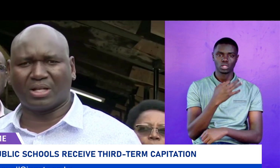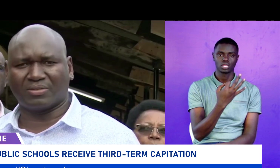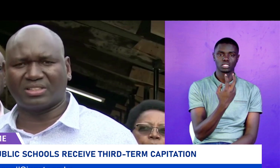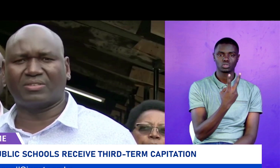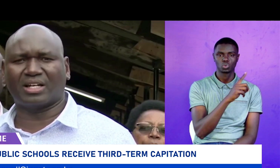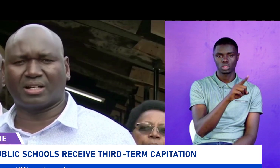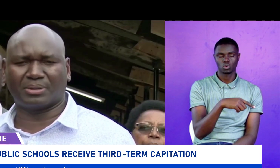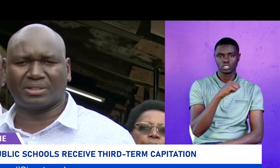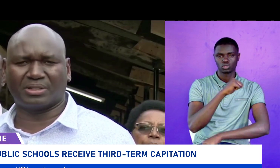have received their capital.